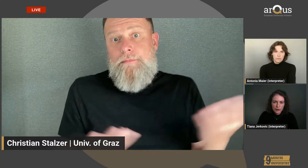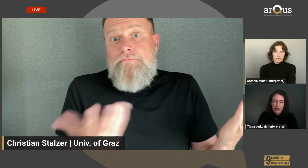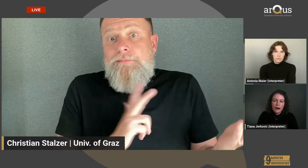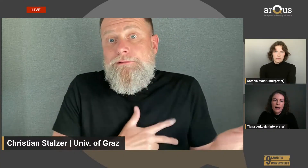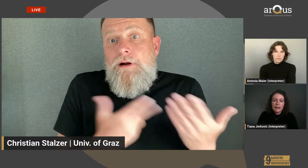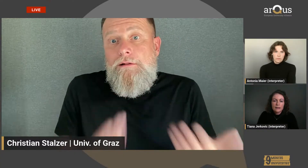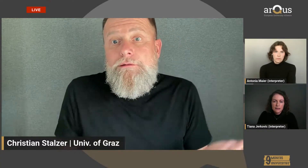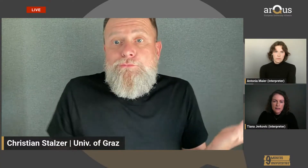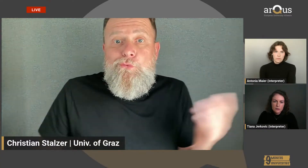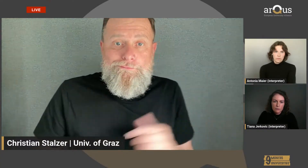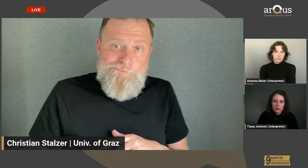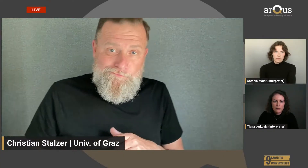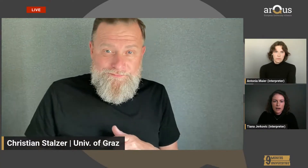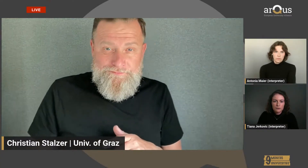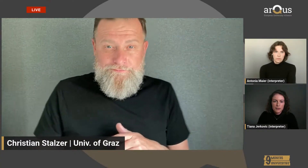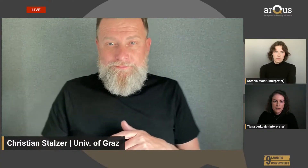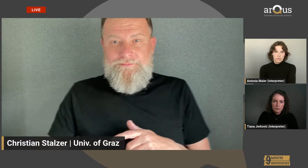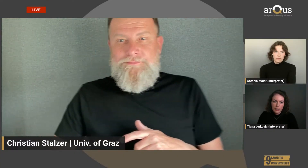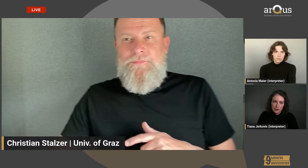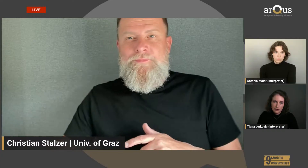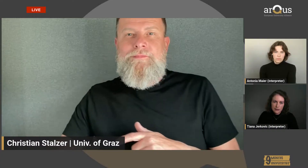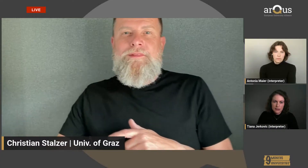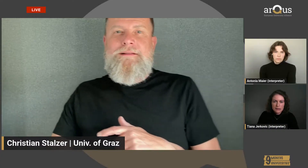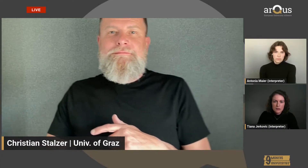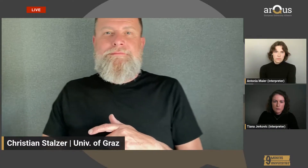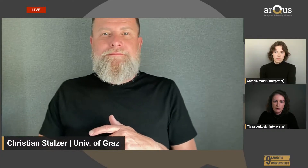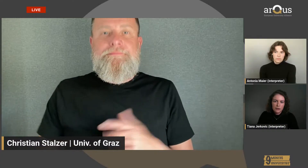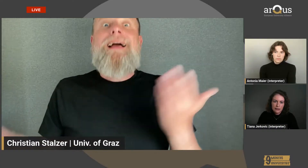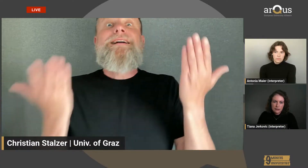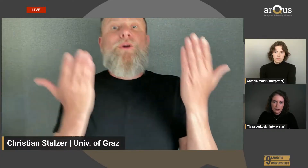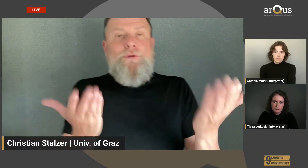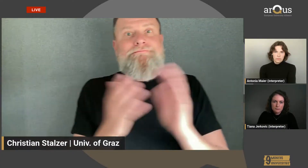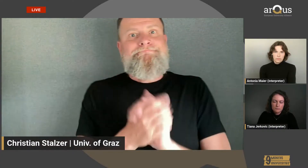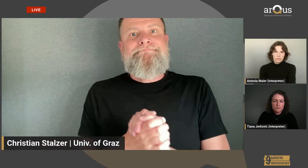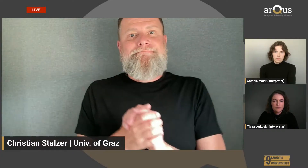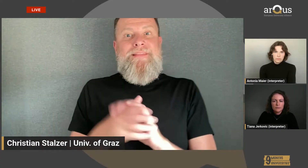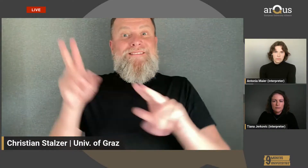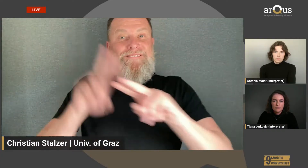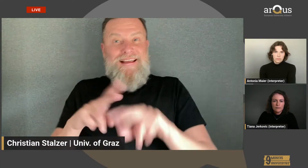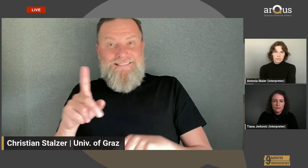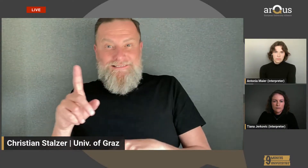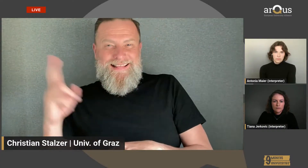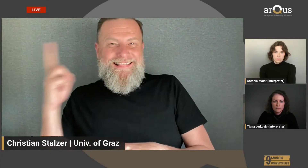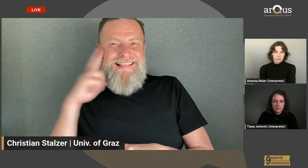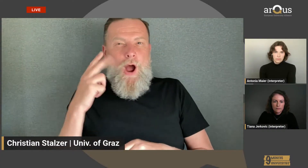group. And this is why we have these barriers, and this is my reality.